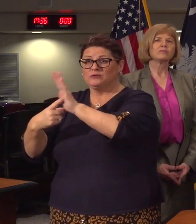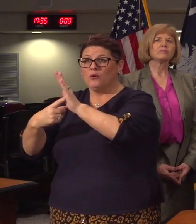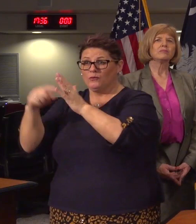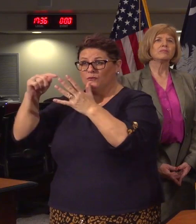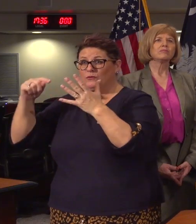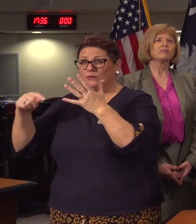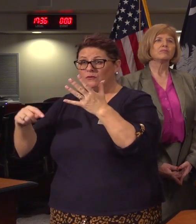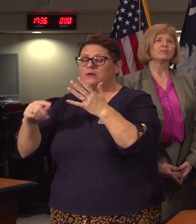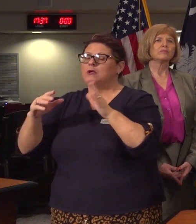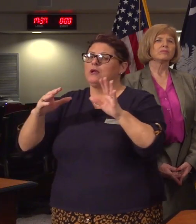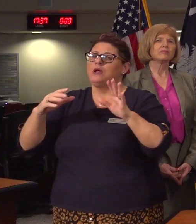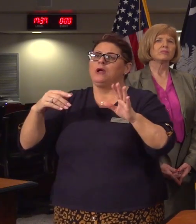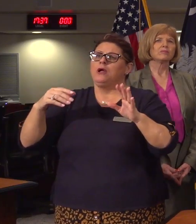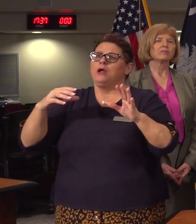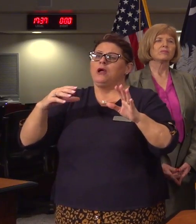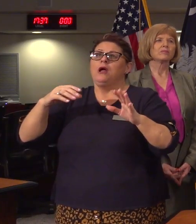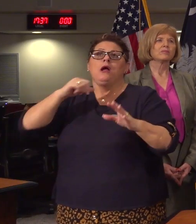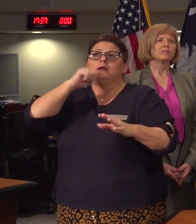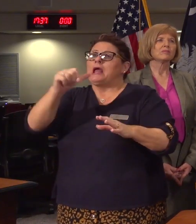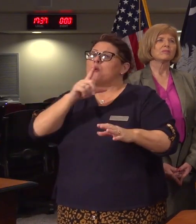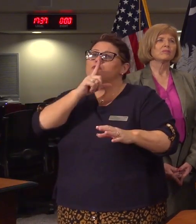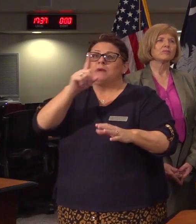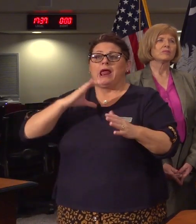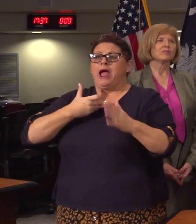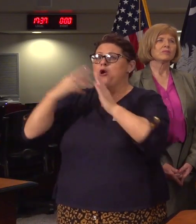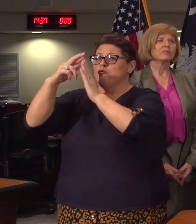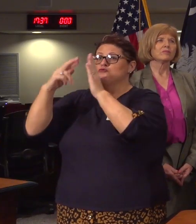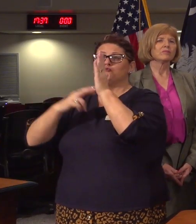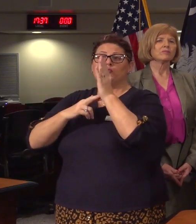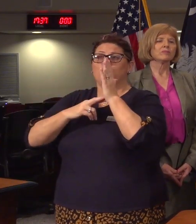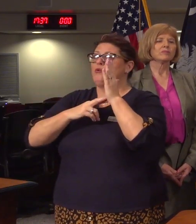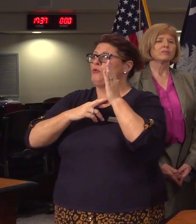I'm explaining, we're not lowering the standards, is that we are